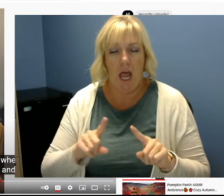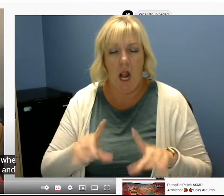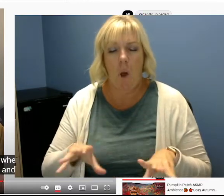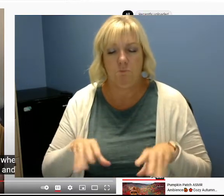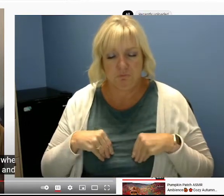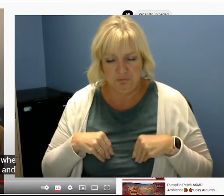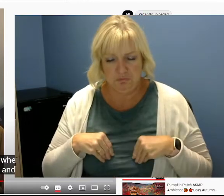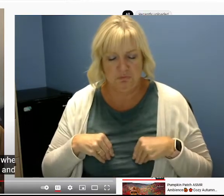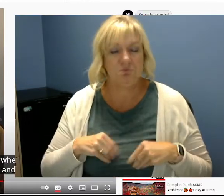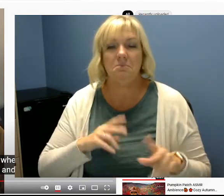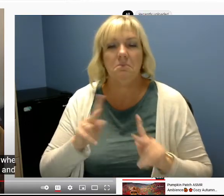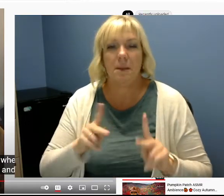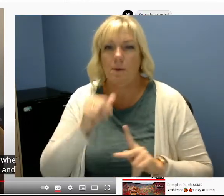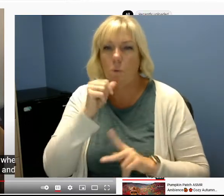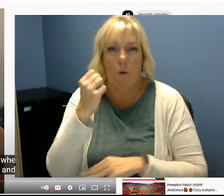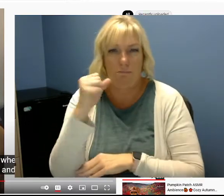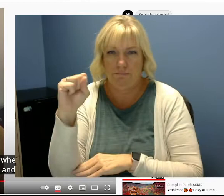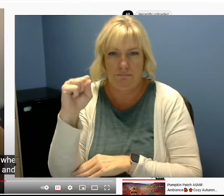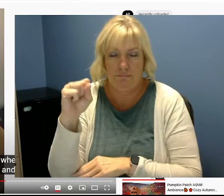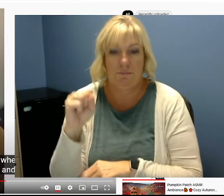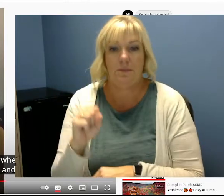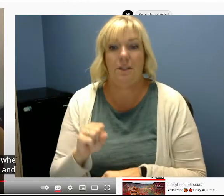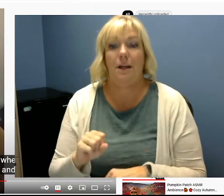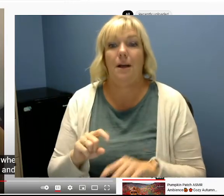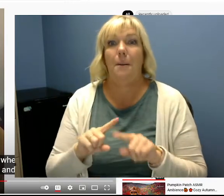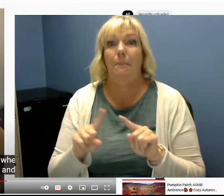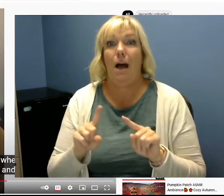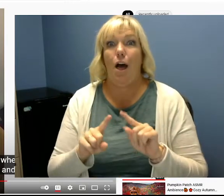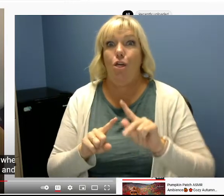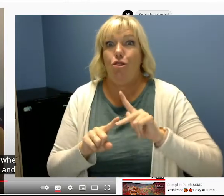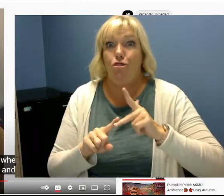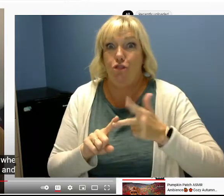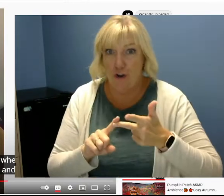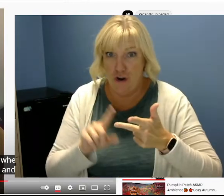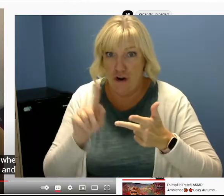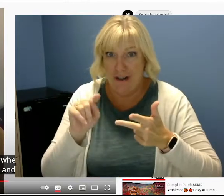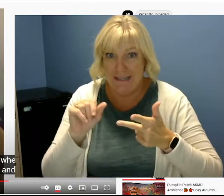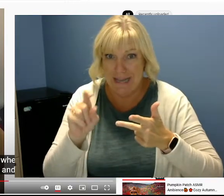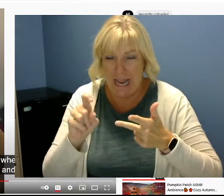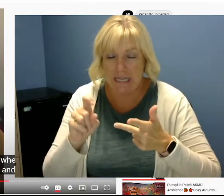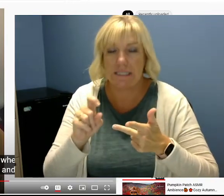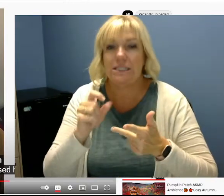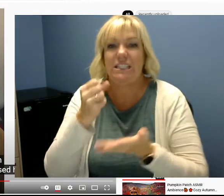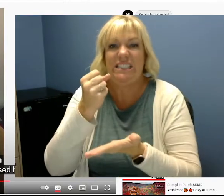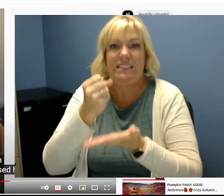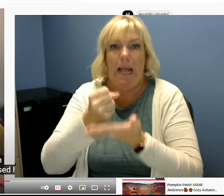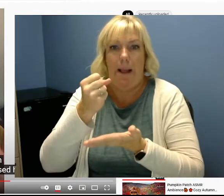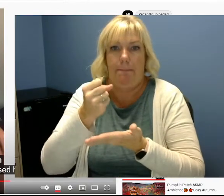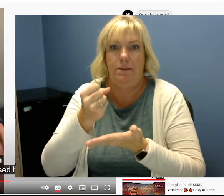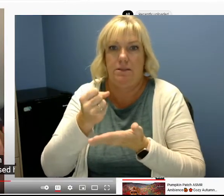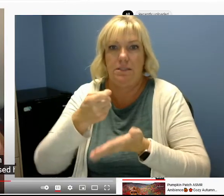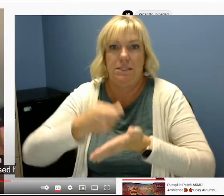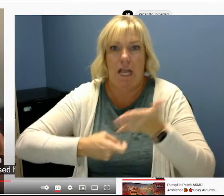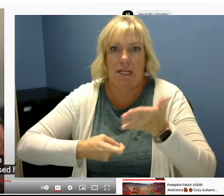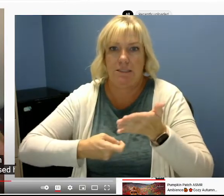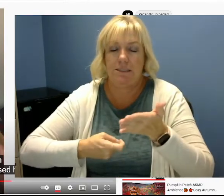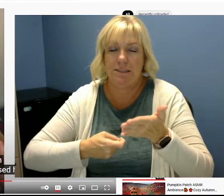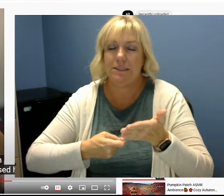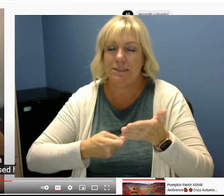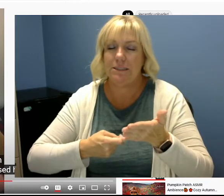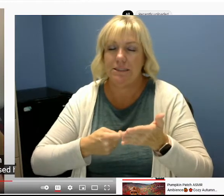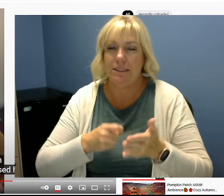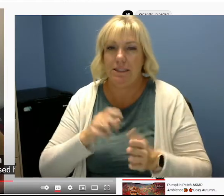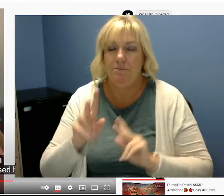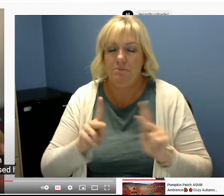it. We will do that, though, when the British put a tax on stamps. And really, it's really a tax